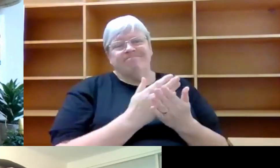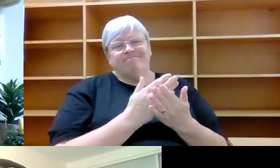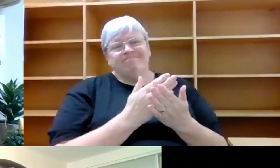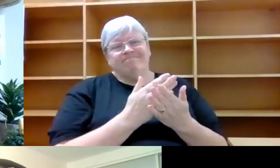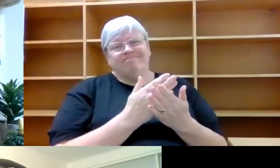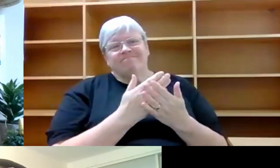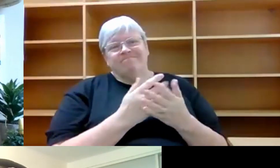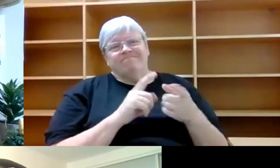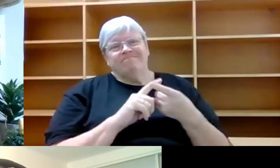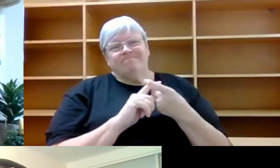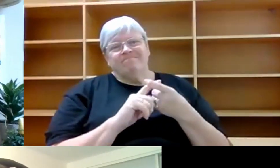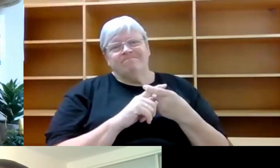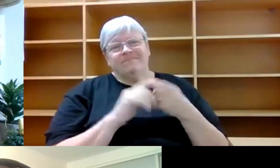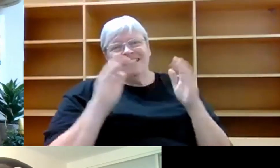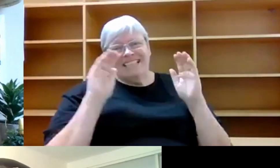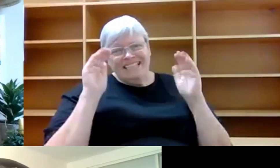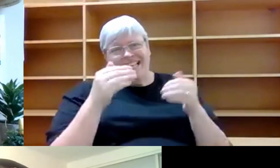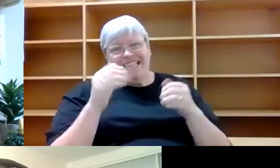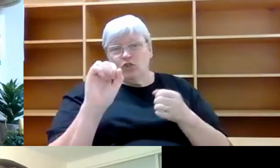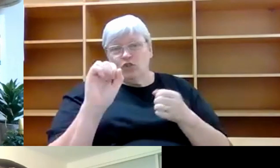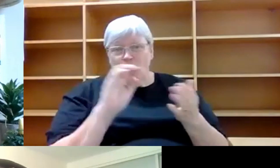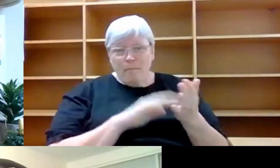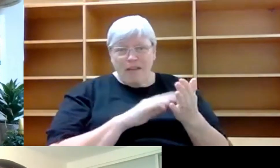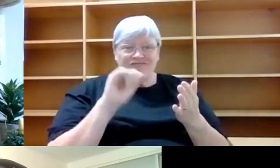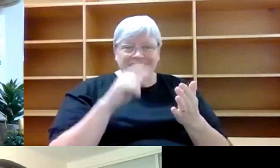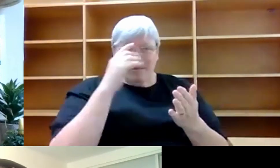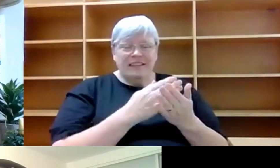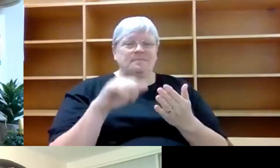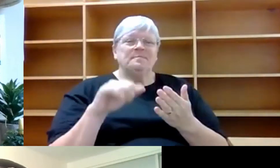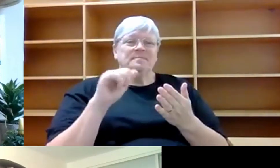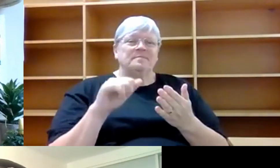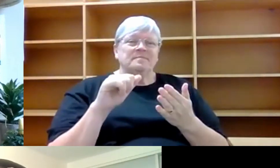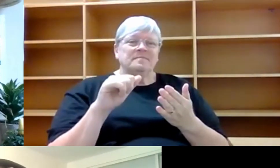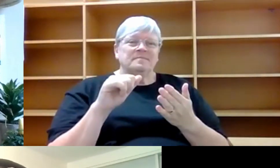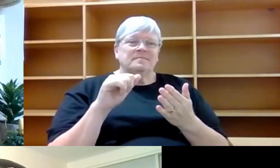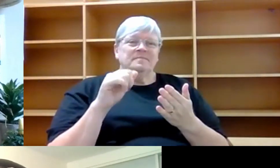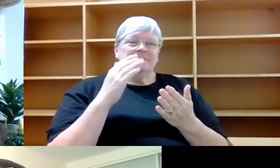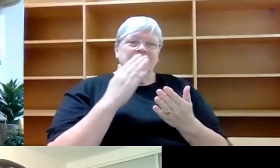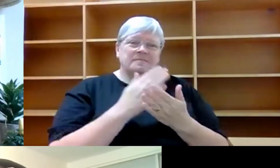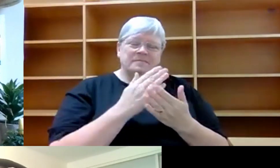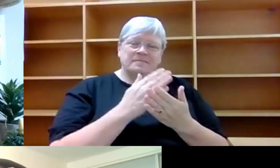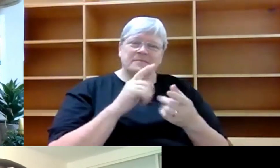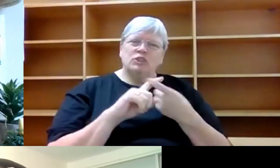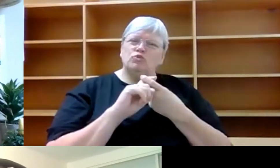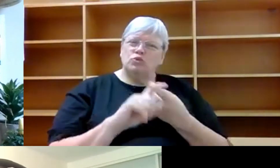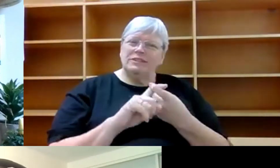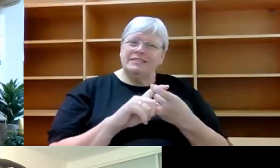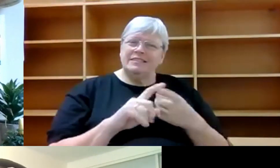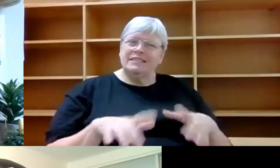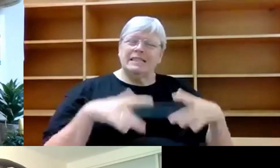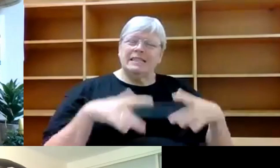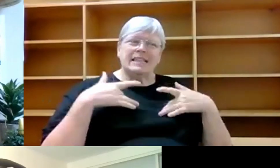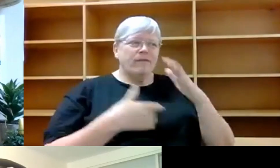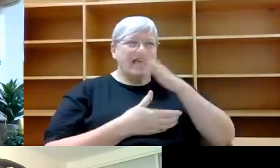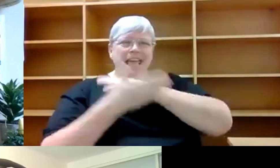dedicated to your mother, I believe. Yeah. It's really dedicated, really like rooted in that sense of ancestry and